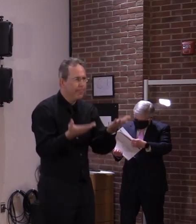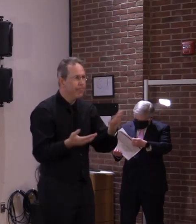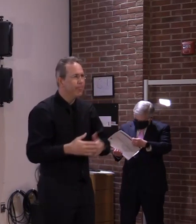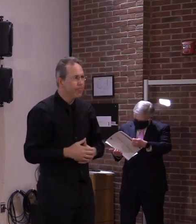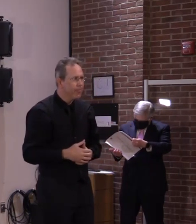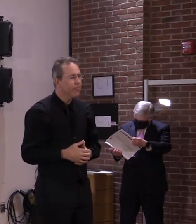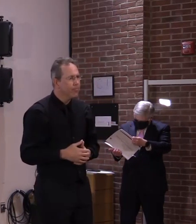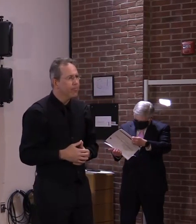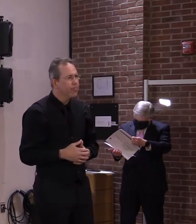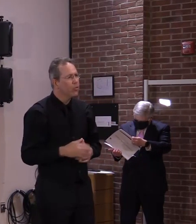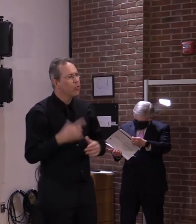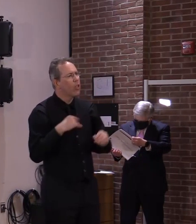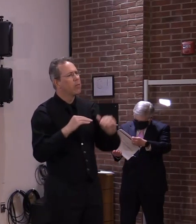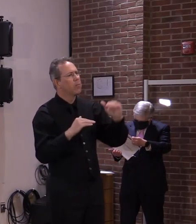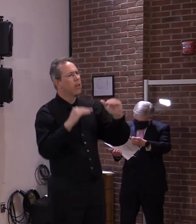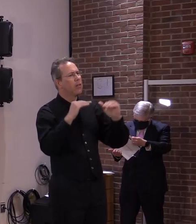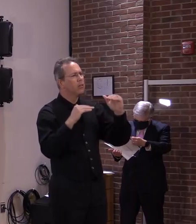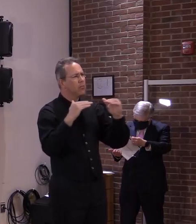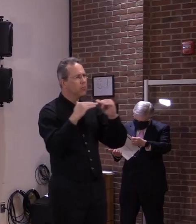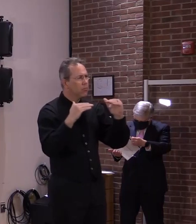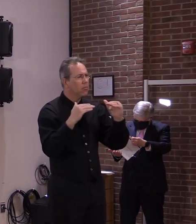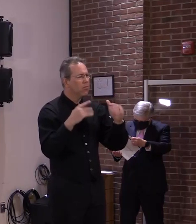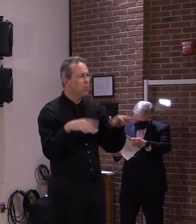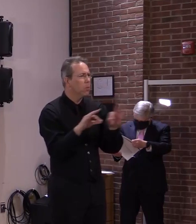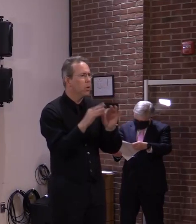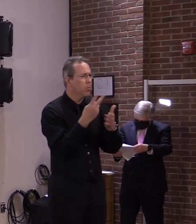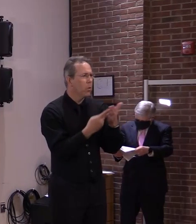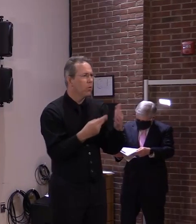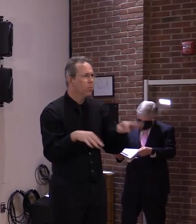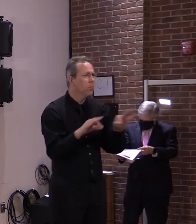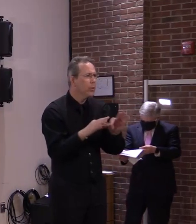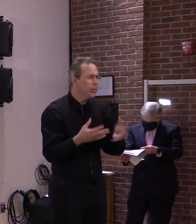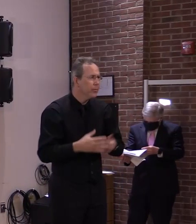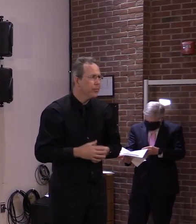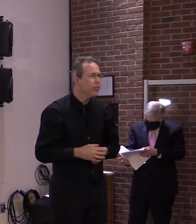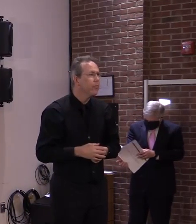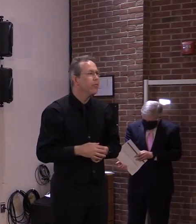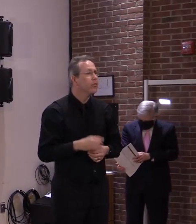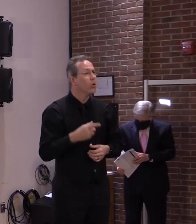that, and I would imagine the congressional delegation will as well.